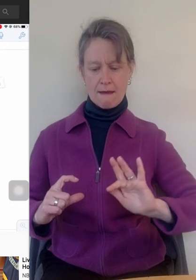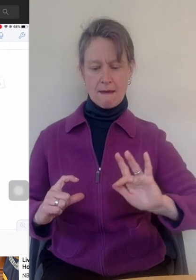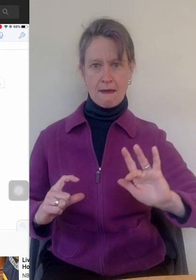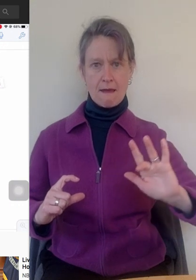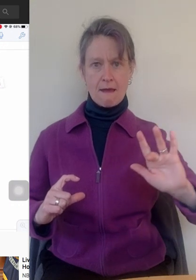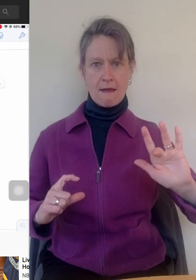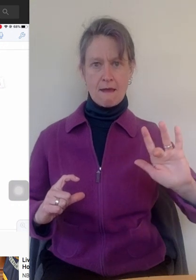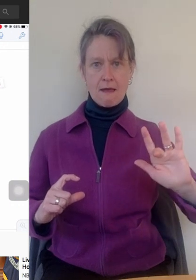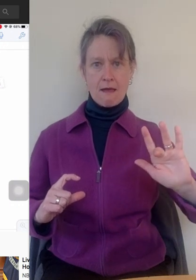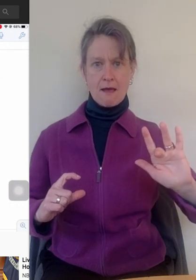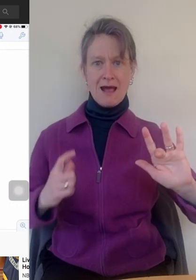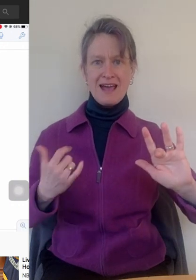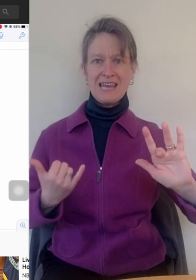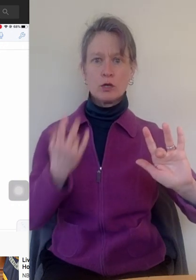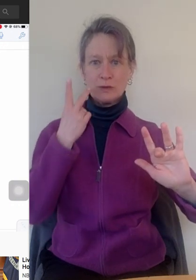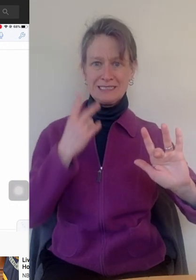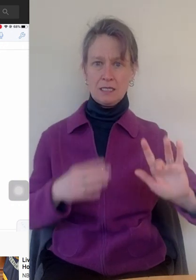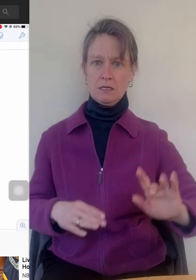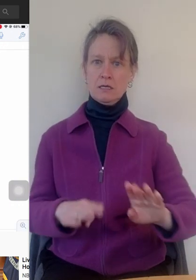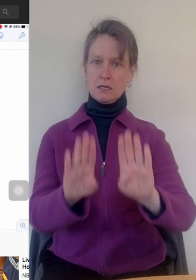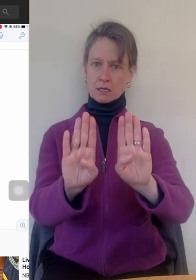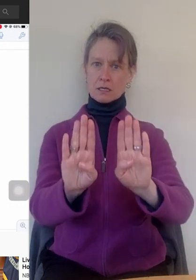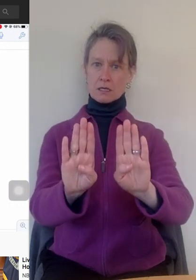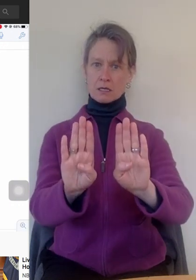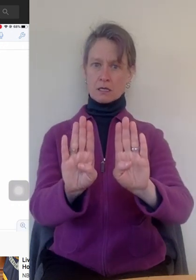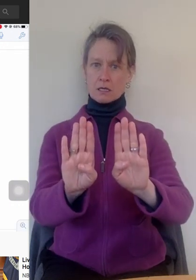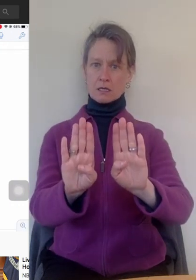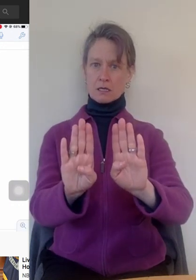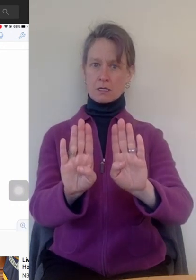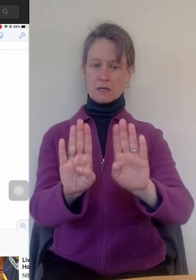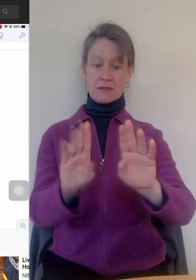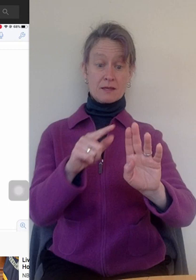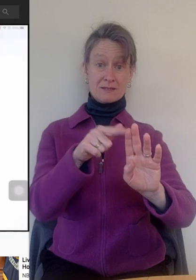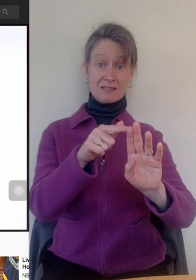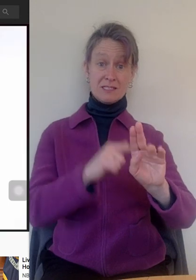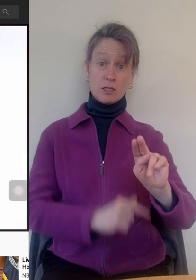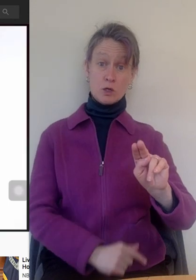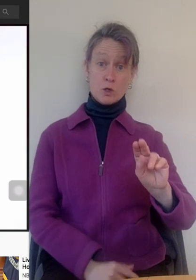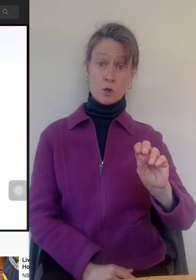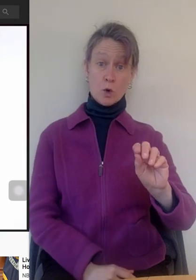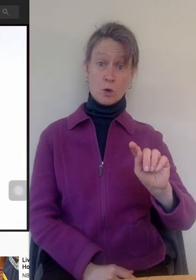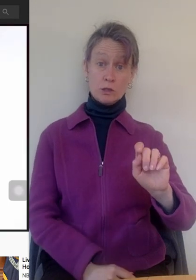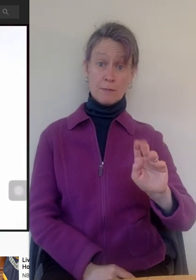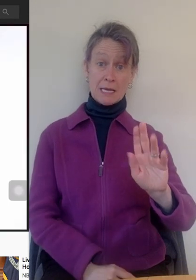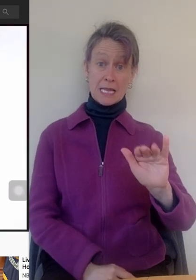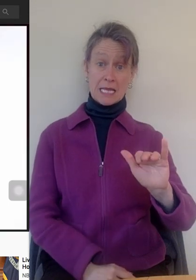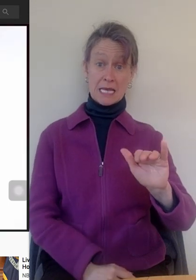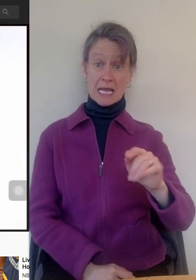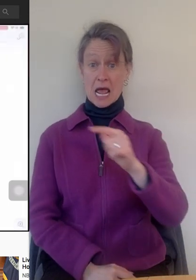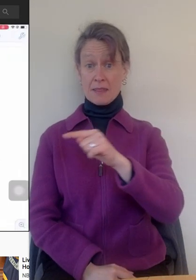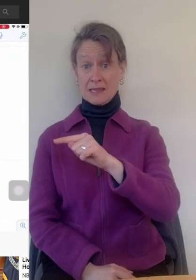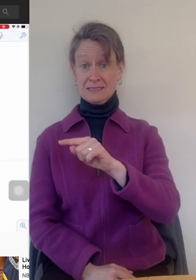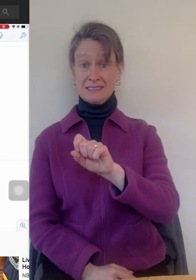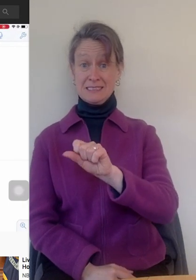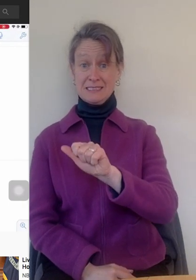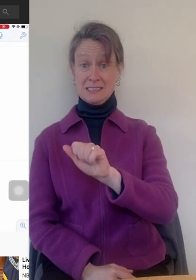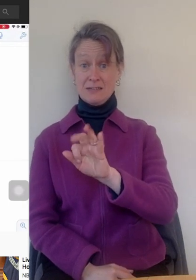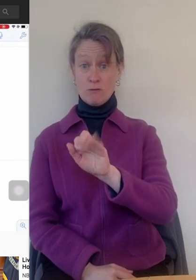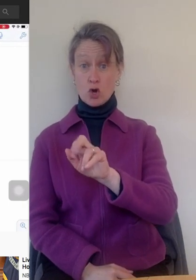so that now we can see Notability and we can see our Safari